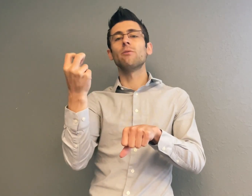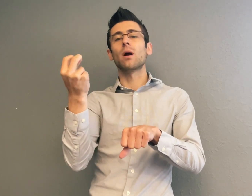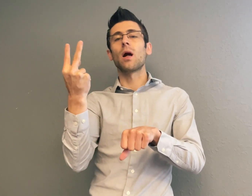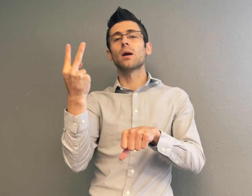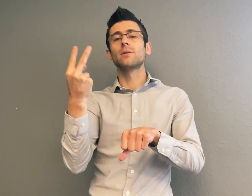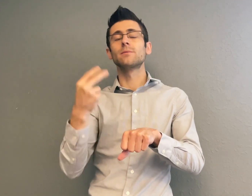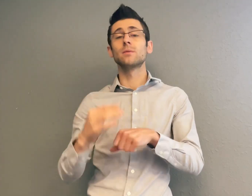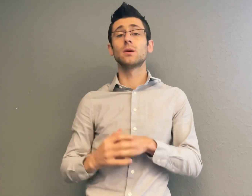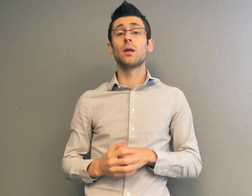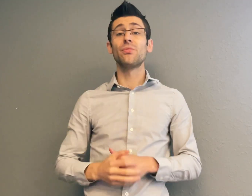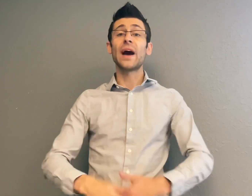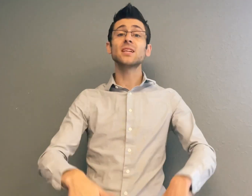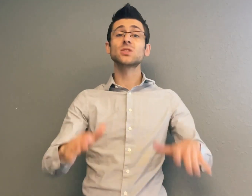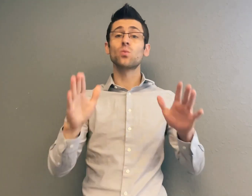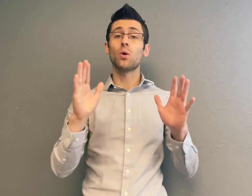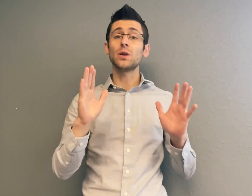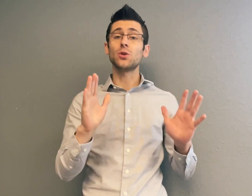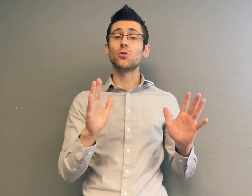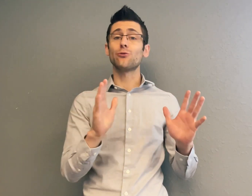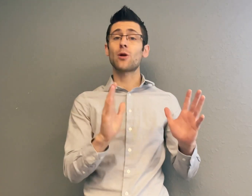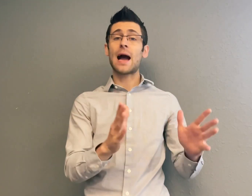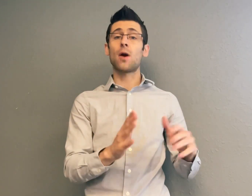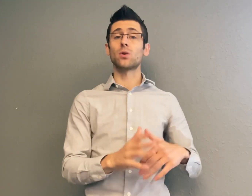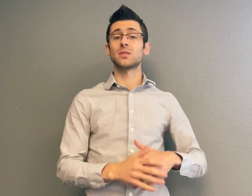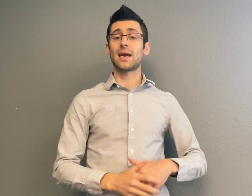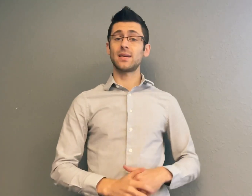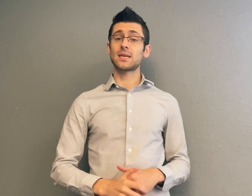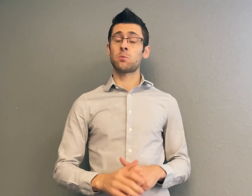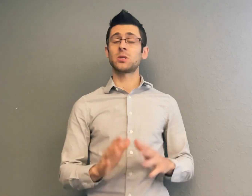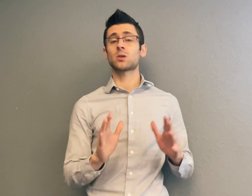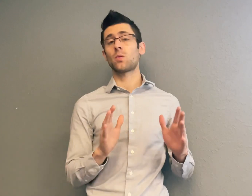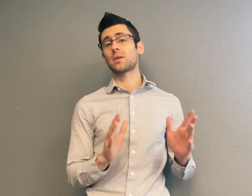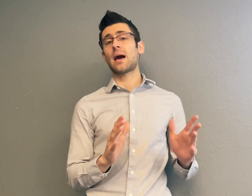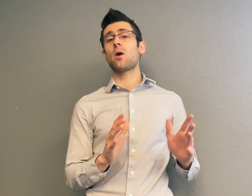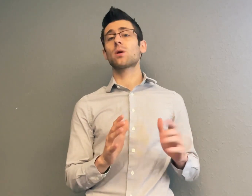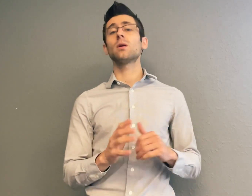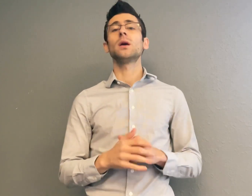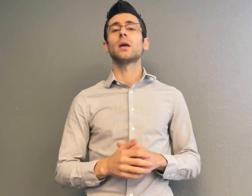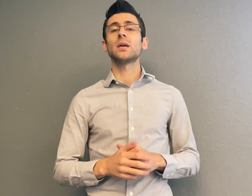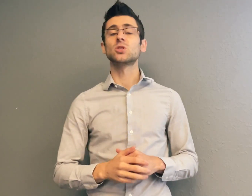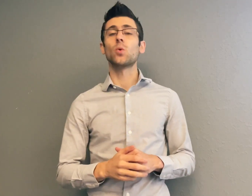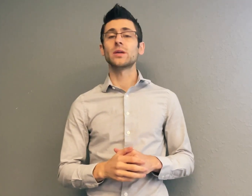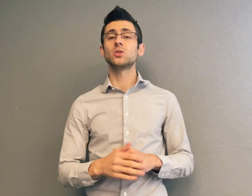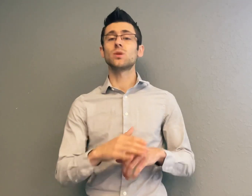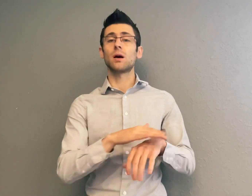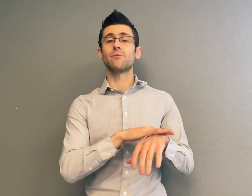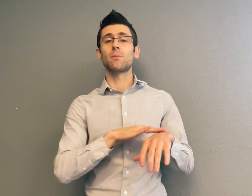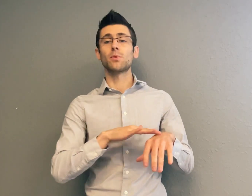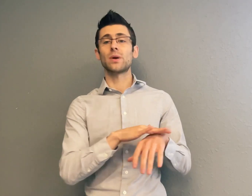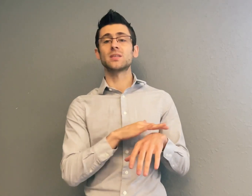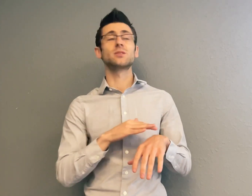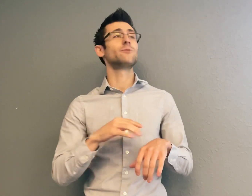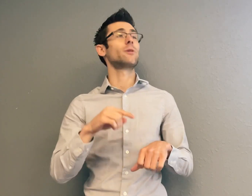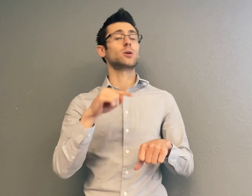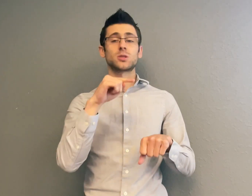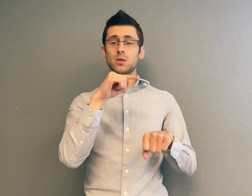o'clock. That's what we do for hours. Anytime we start with hour, it's going to come from the wrist first.